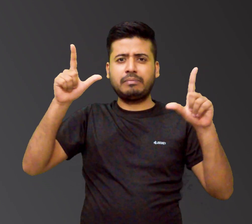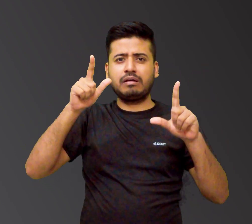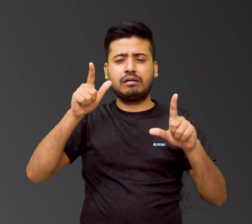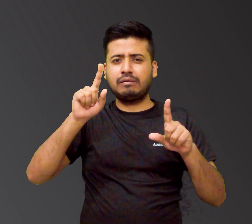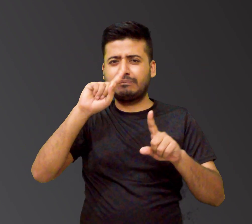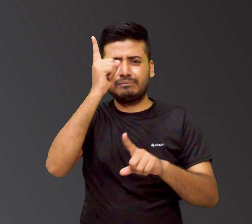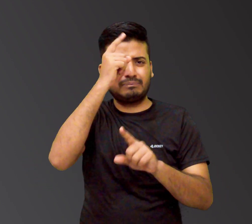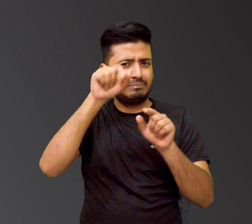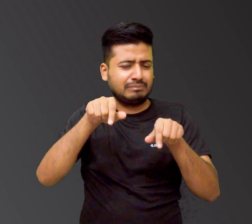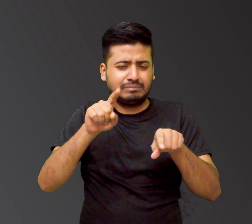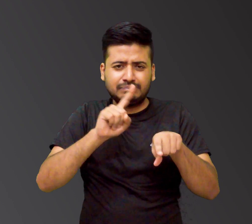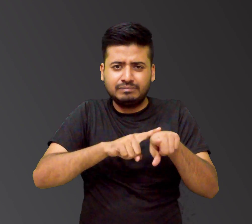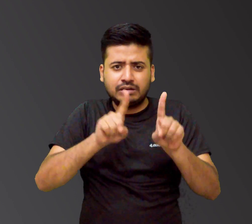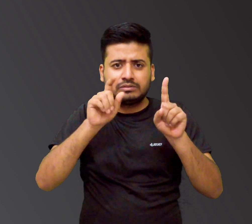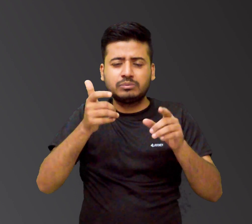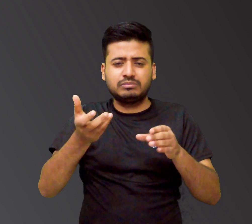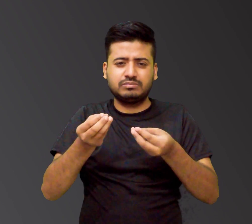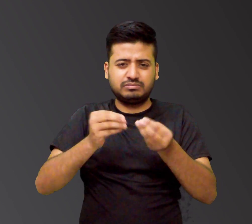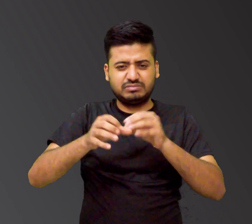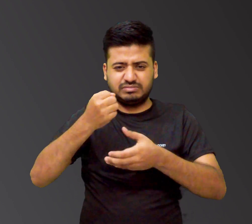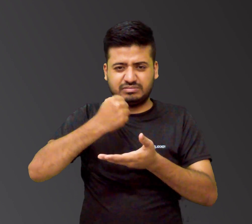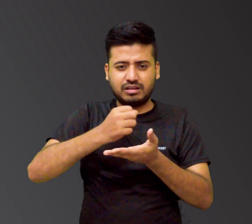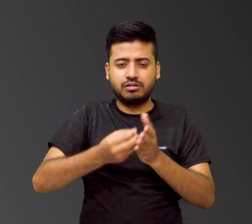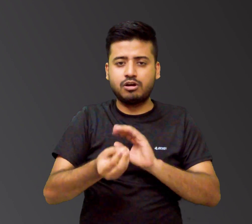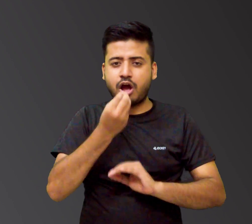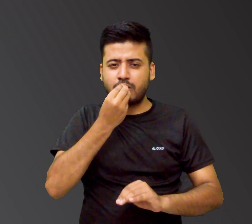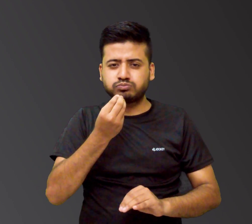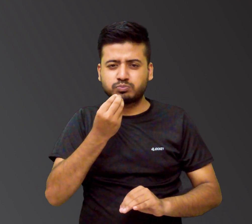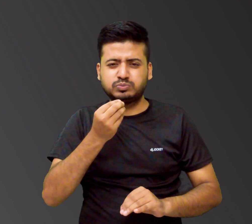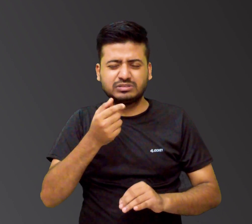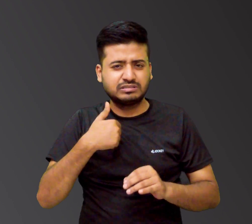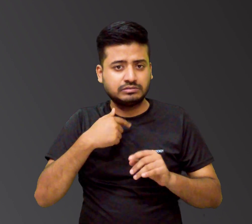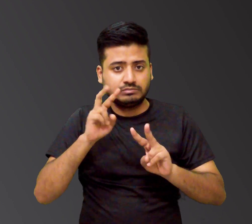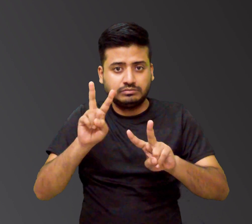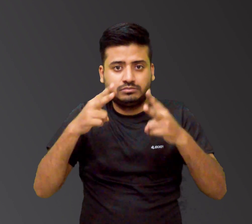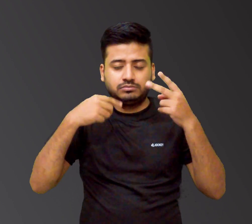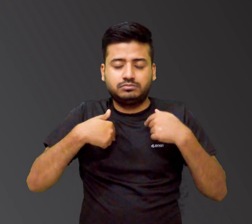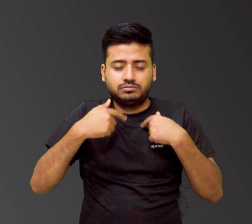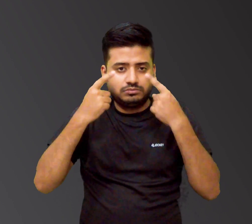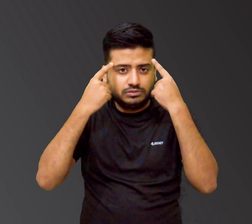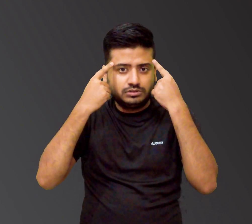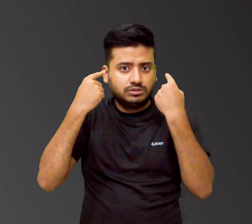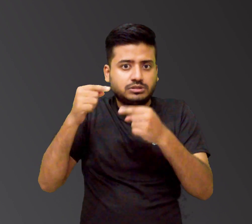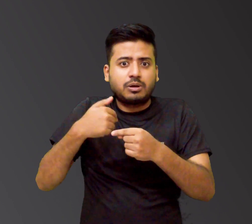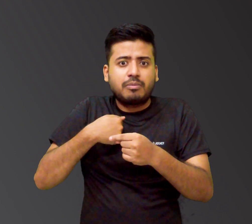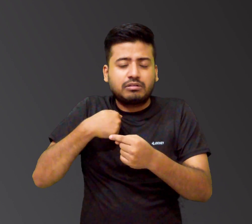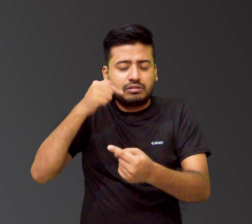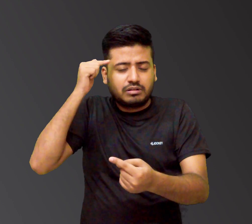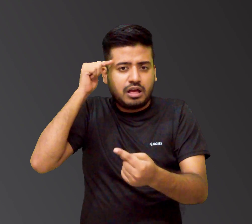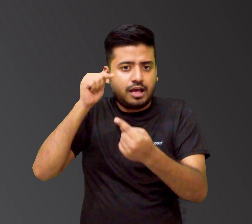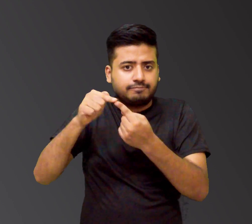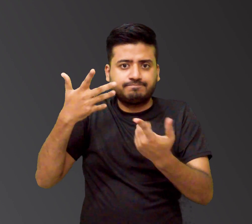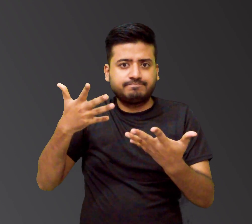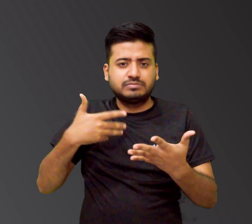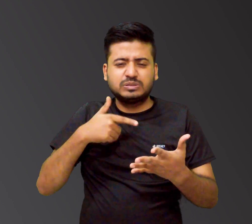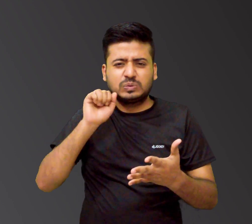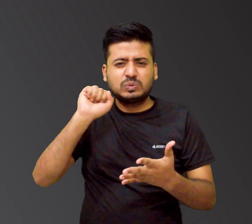very important part of early Andean culture and remains important even today. It's still common to find chicha being sold out of small